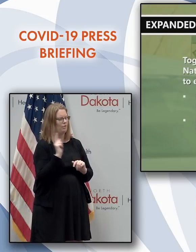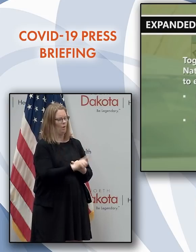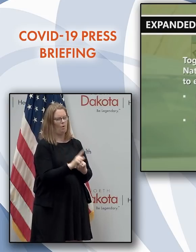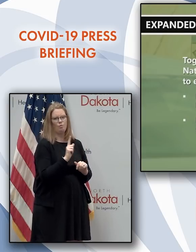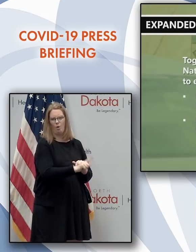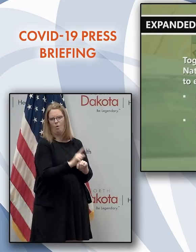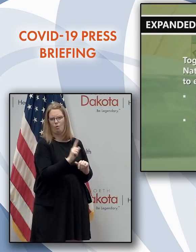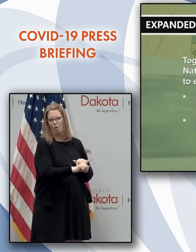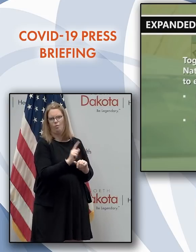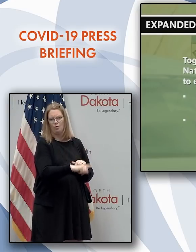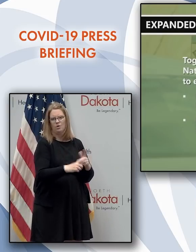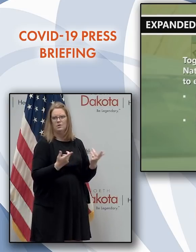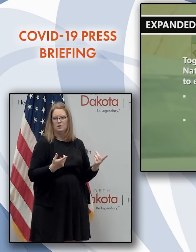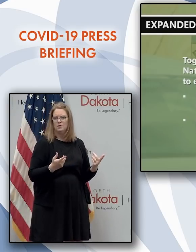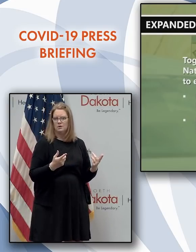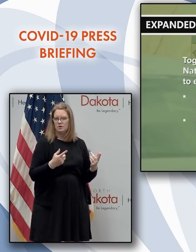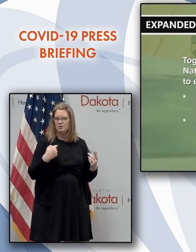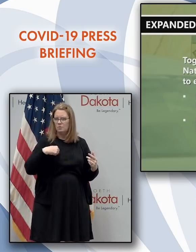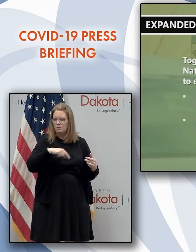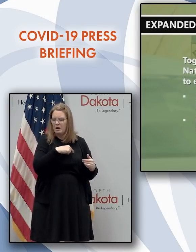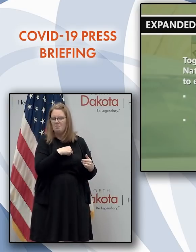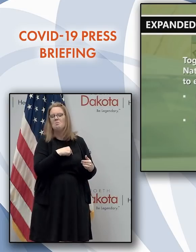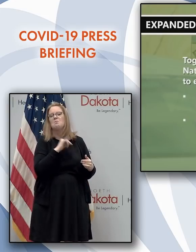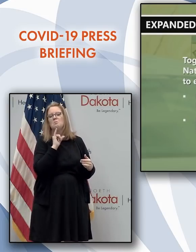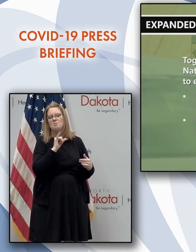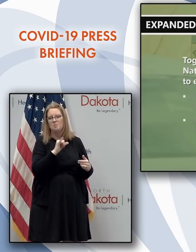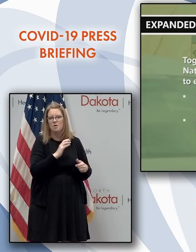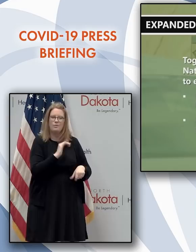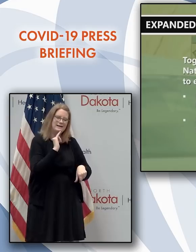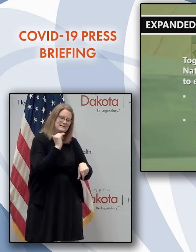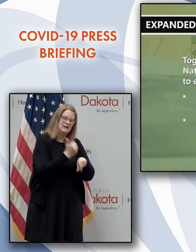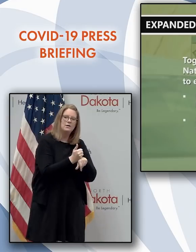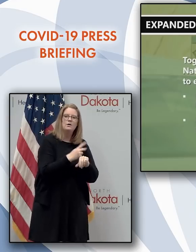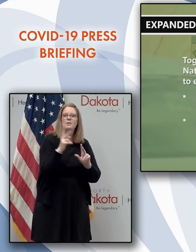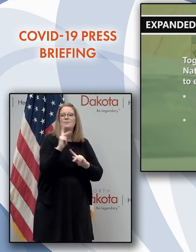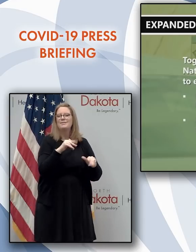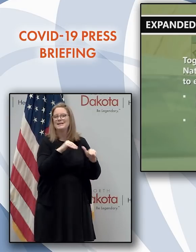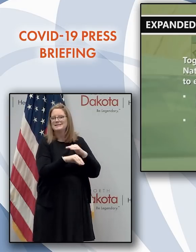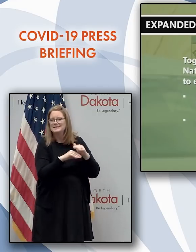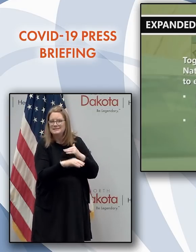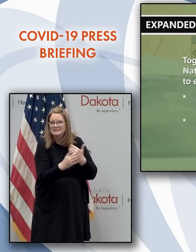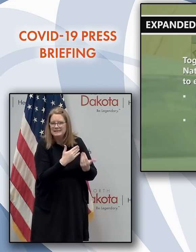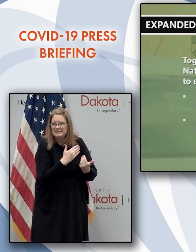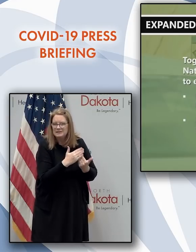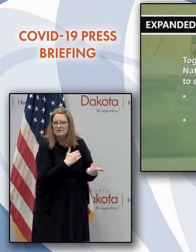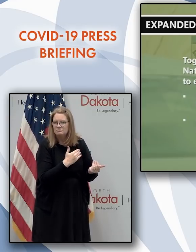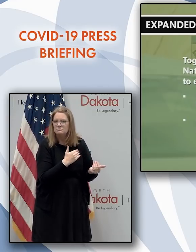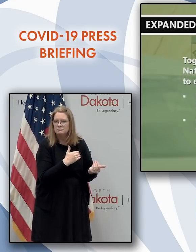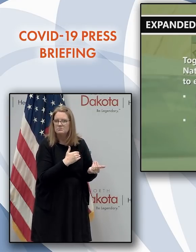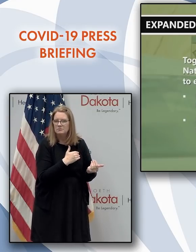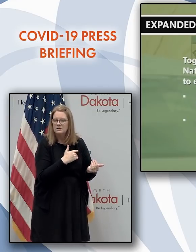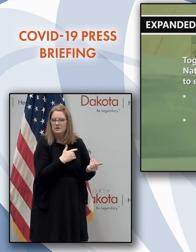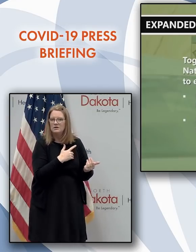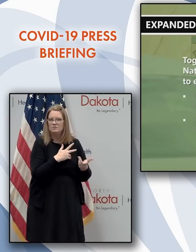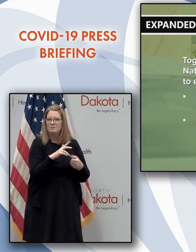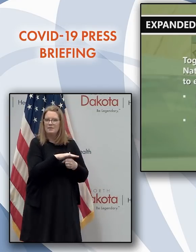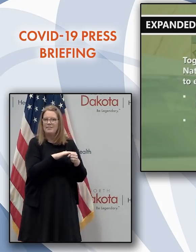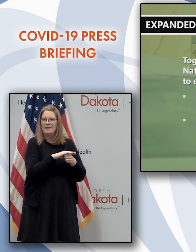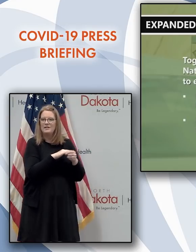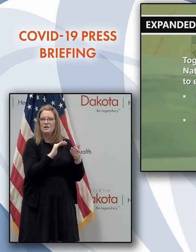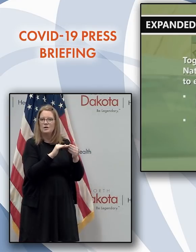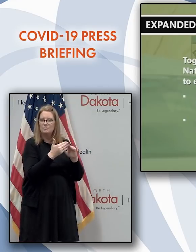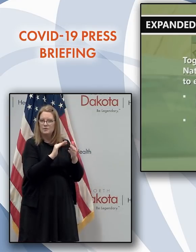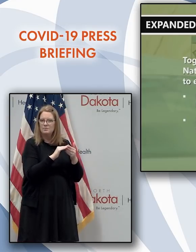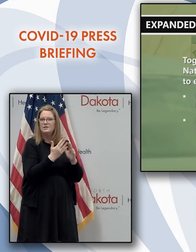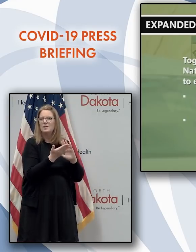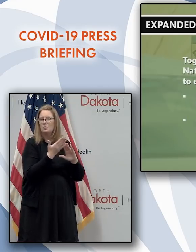We want to put them in places where where people can get access to them easily in their communities, and they'll be operated